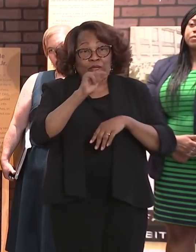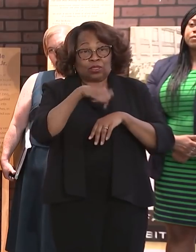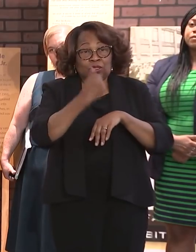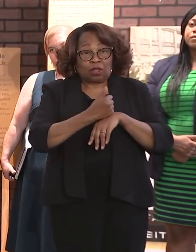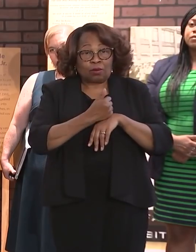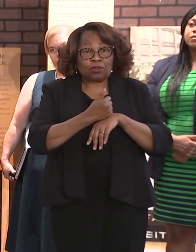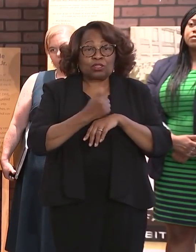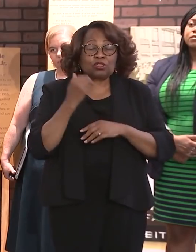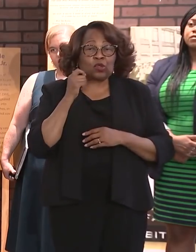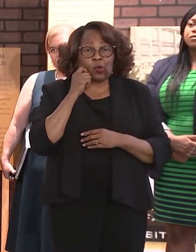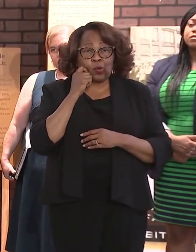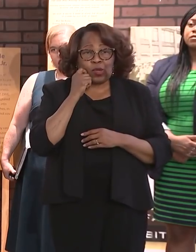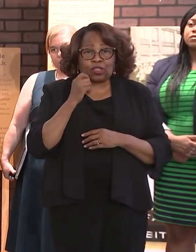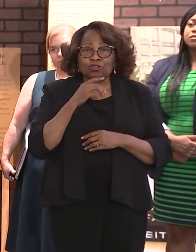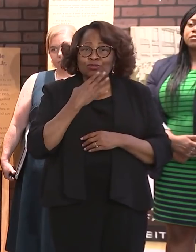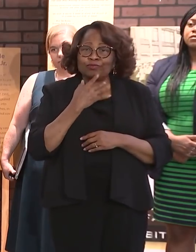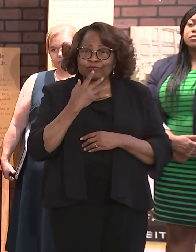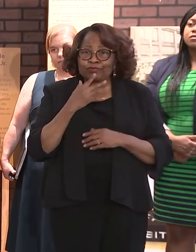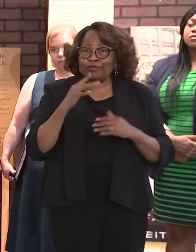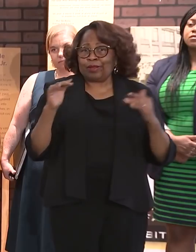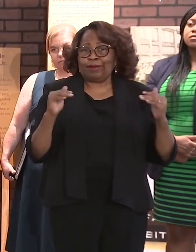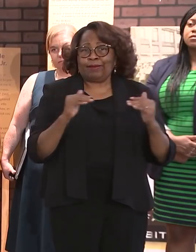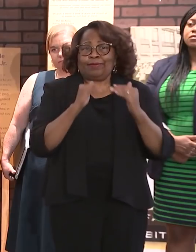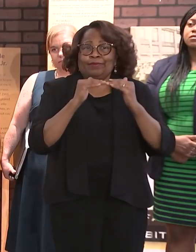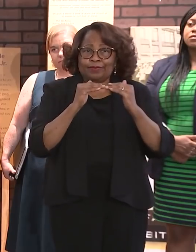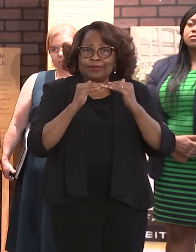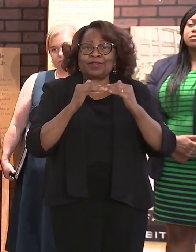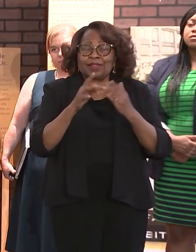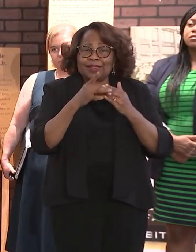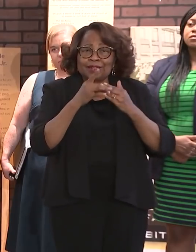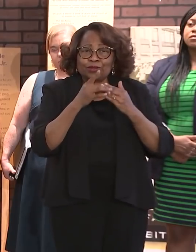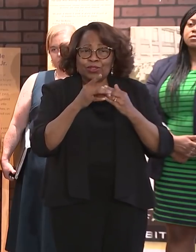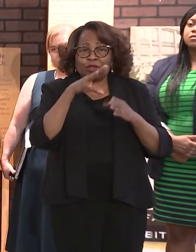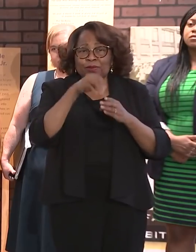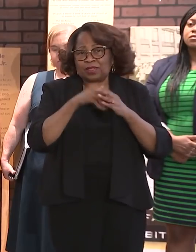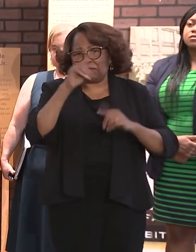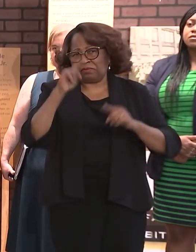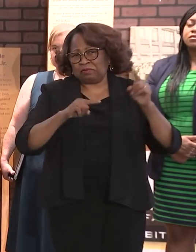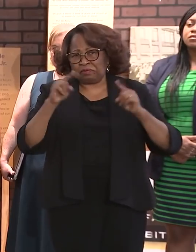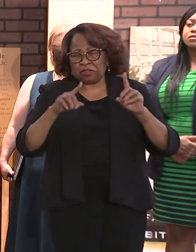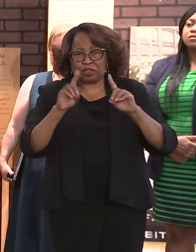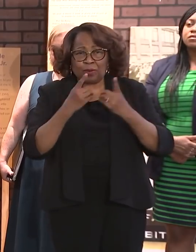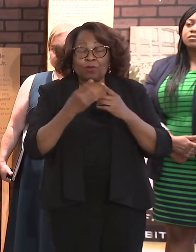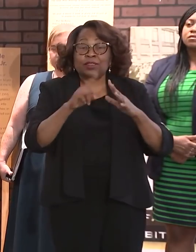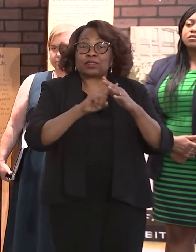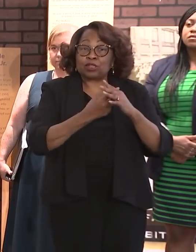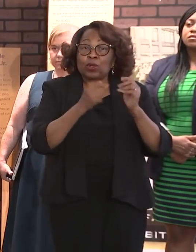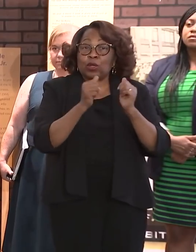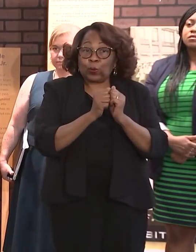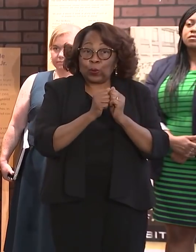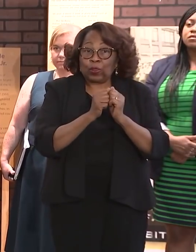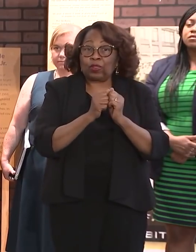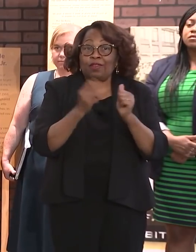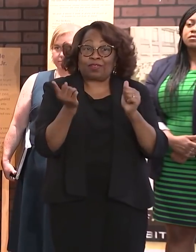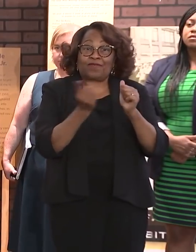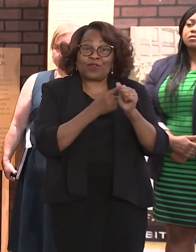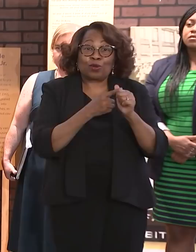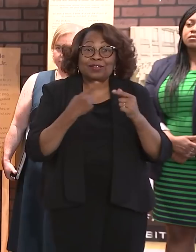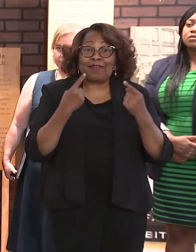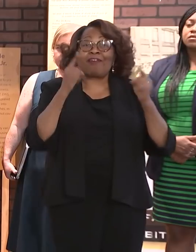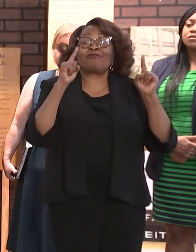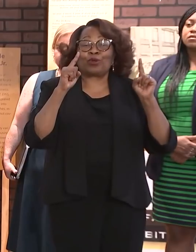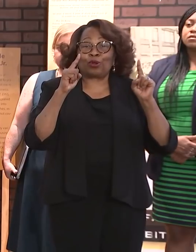racial equity leadership positions and offices across multiple departments and agencies, starting with the first ever